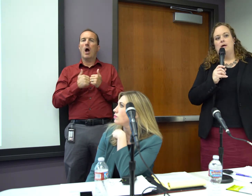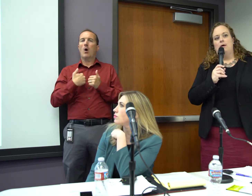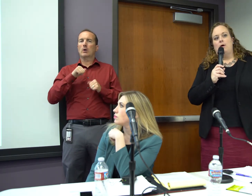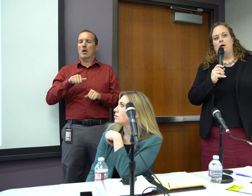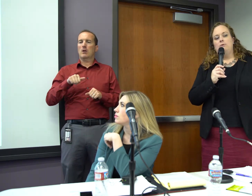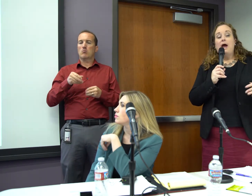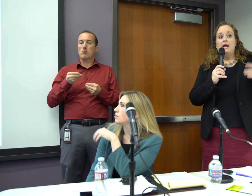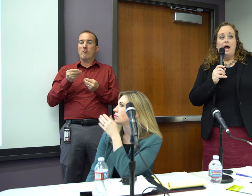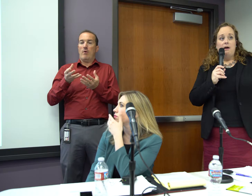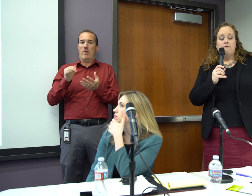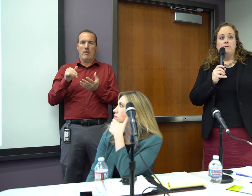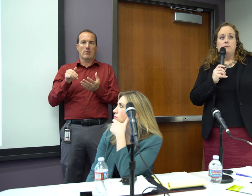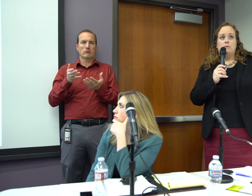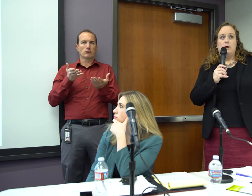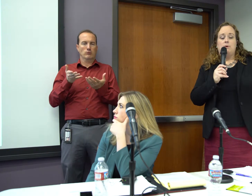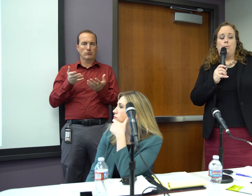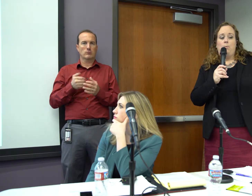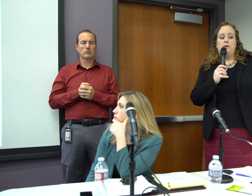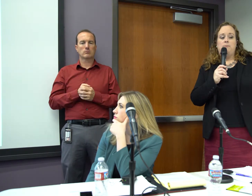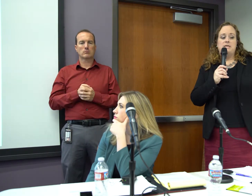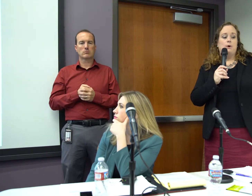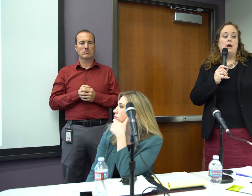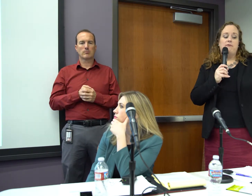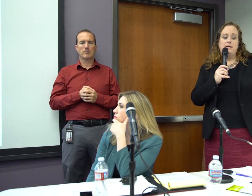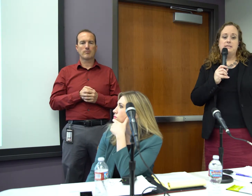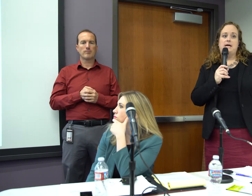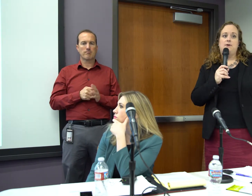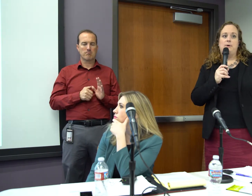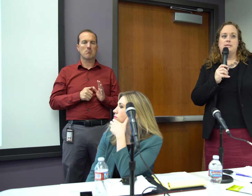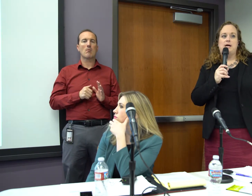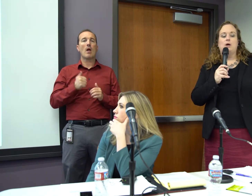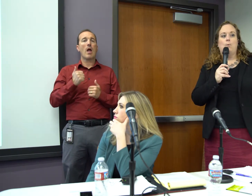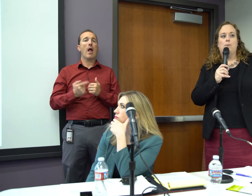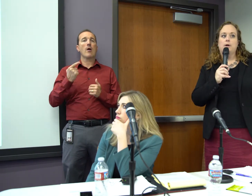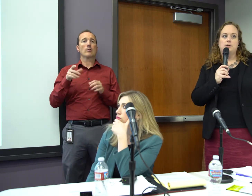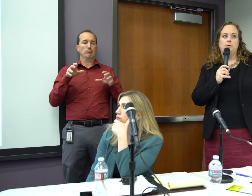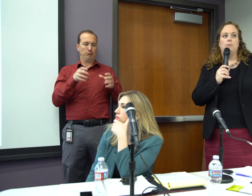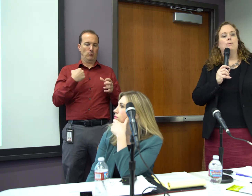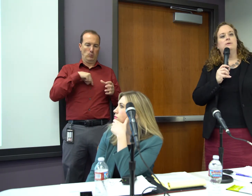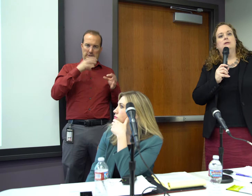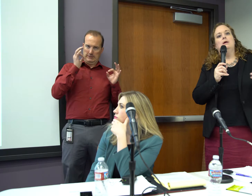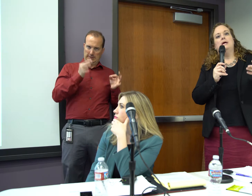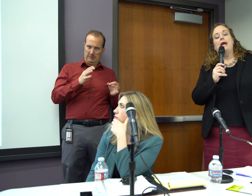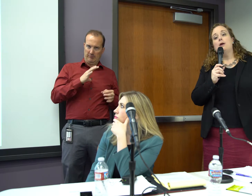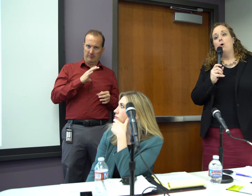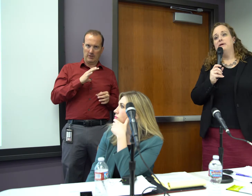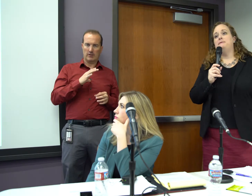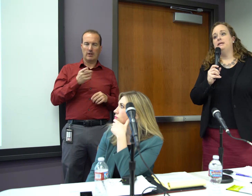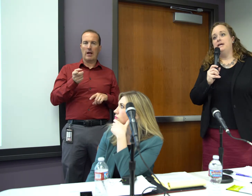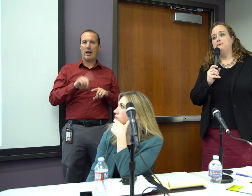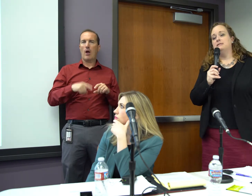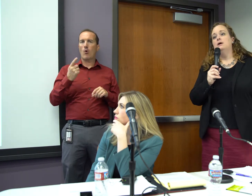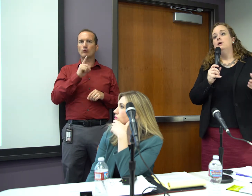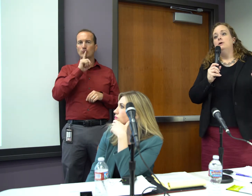practice? You can have, you may say, okay, everybody gets together and we decide like what we're gonna do. That can't